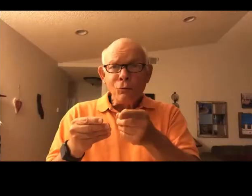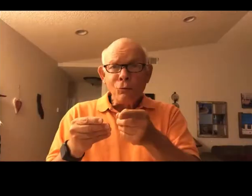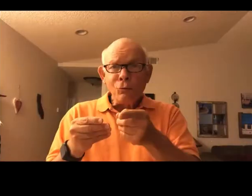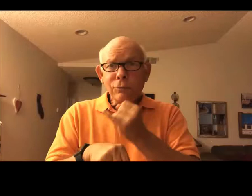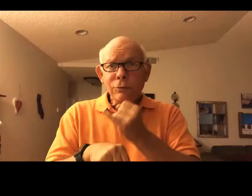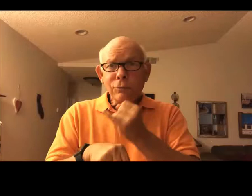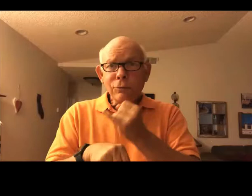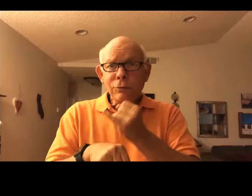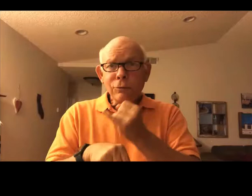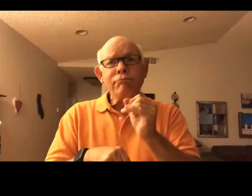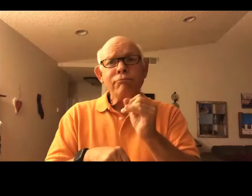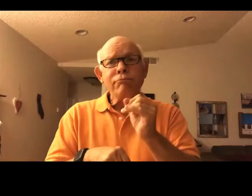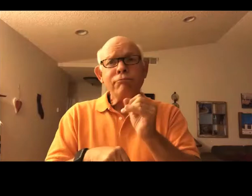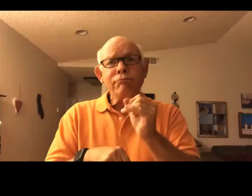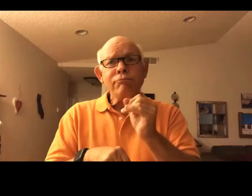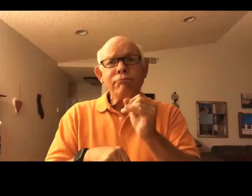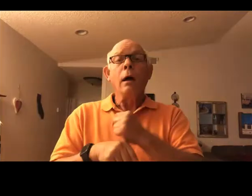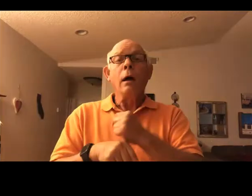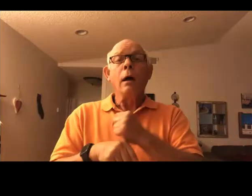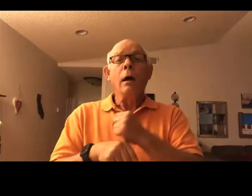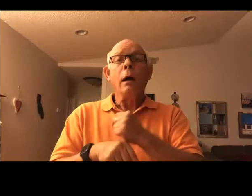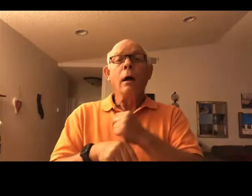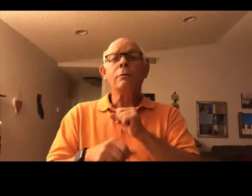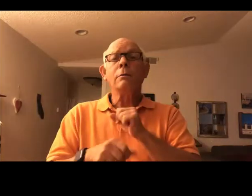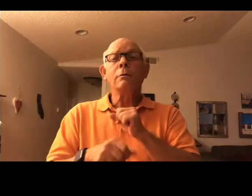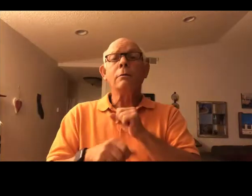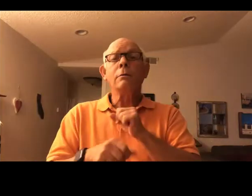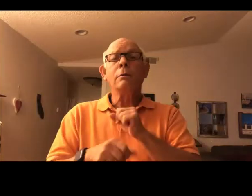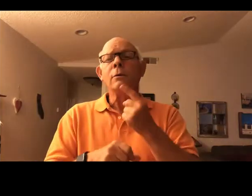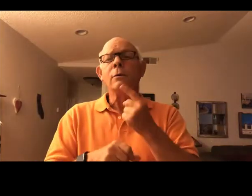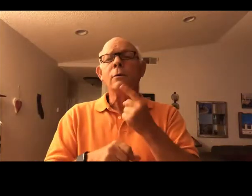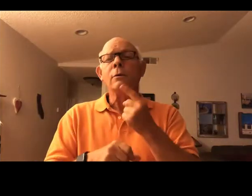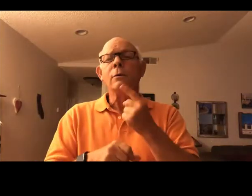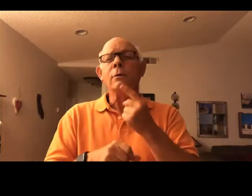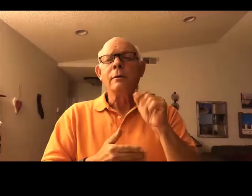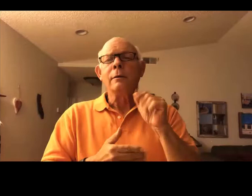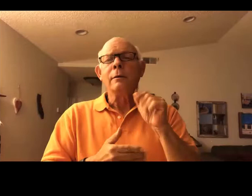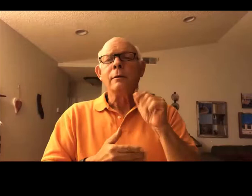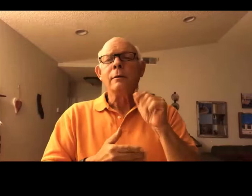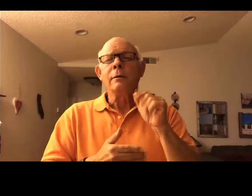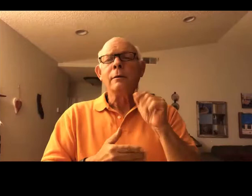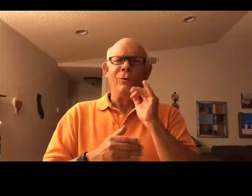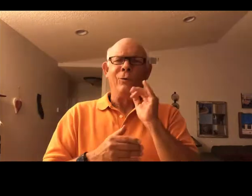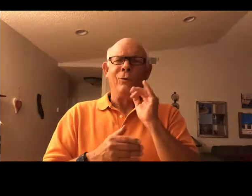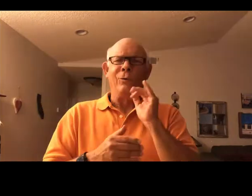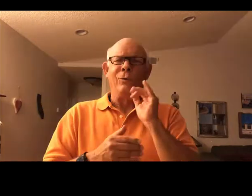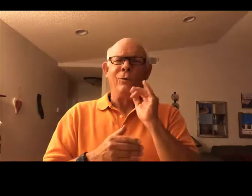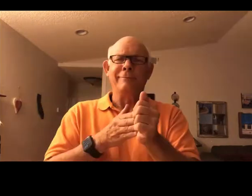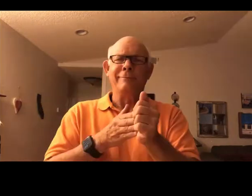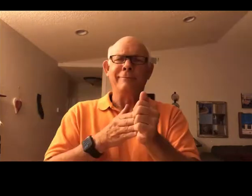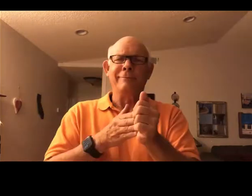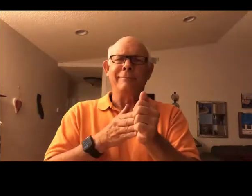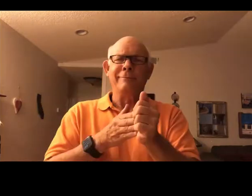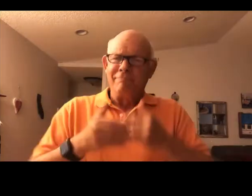and saw Dan Lynch's signature. And he said, "Oh, you're from the Berkeley School for the Deaf. Come on, you can have a job here." And